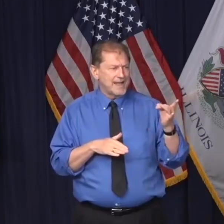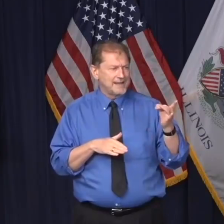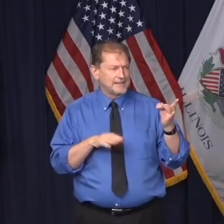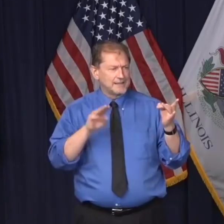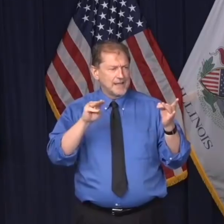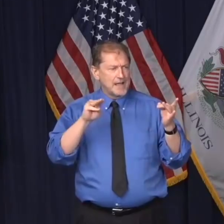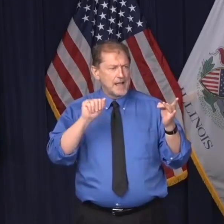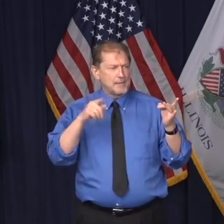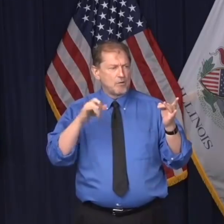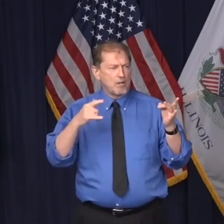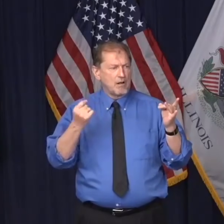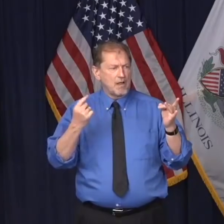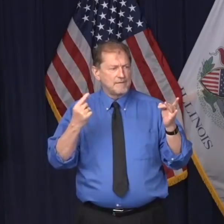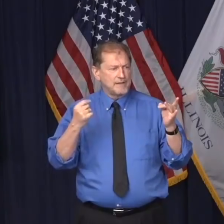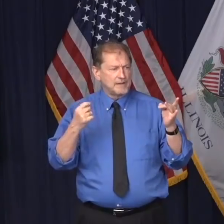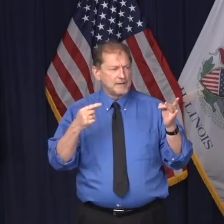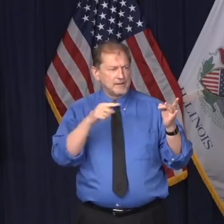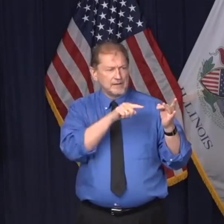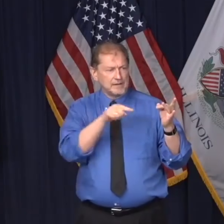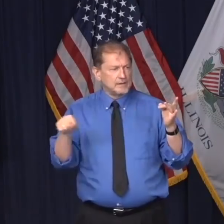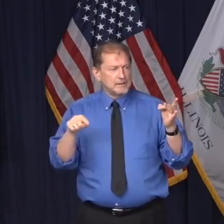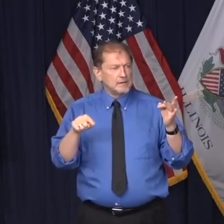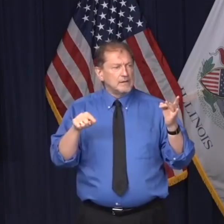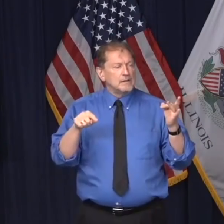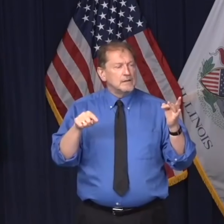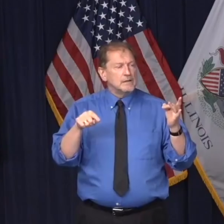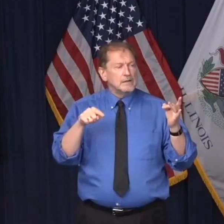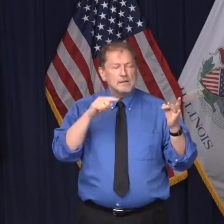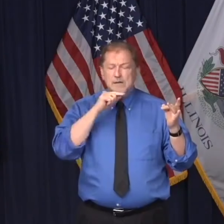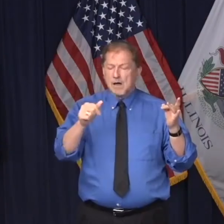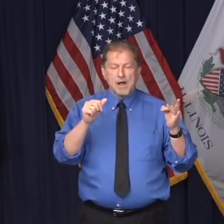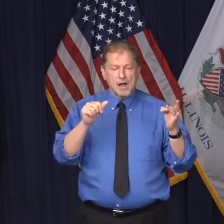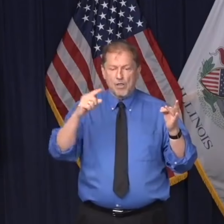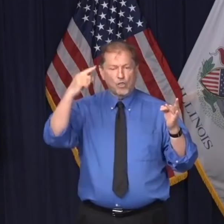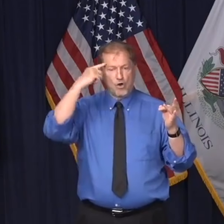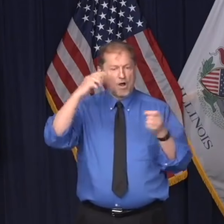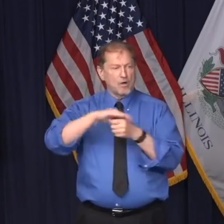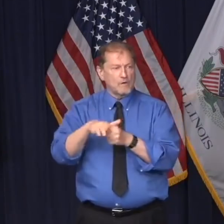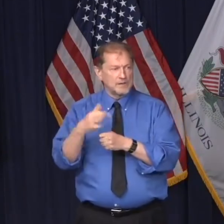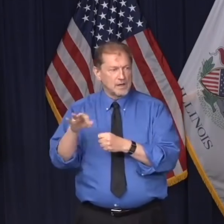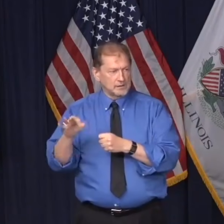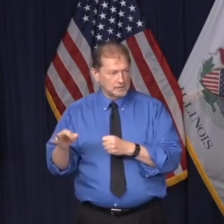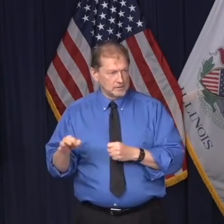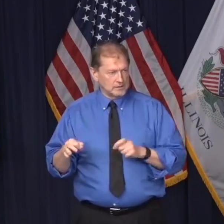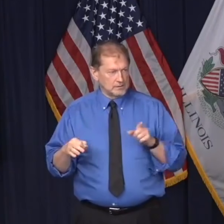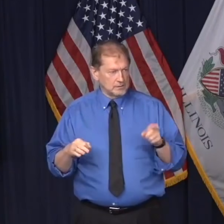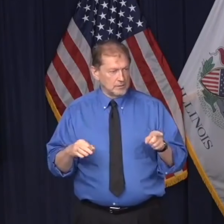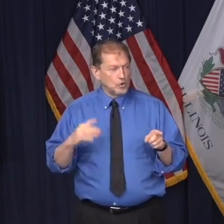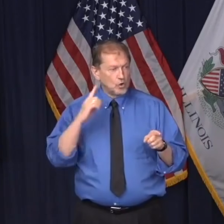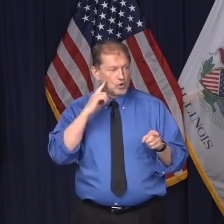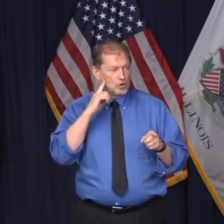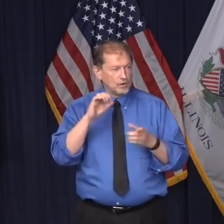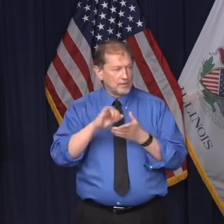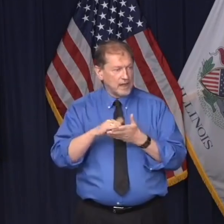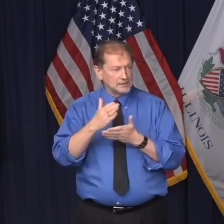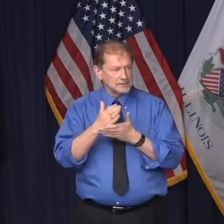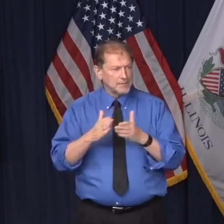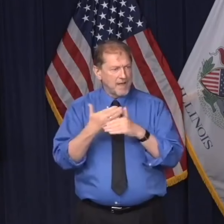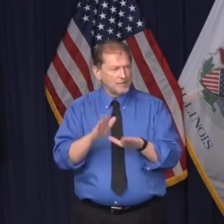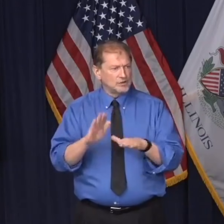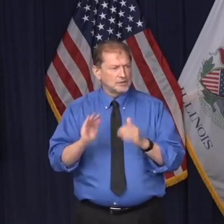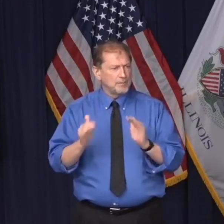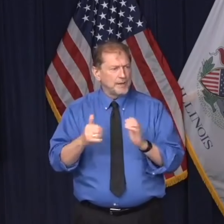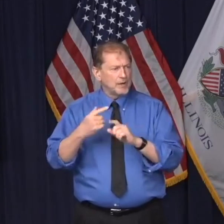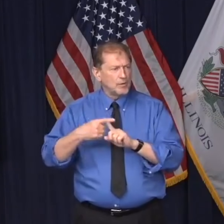11th that were not directly attributed to COVID-19. Are you aware of the spike in deaths above the average for previous years? And if so, is it possible these